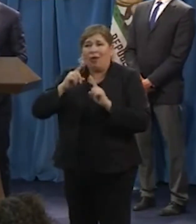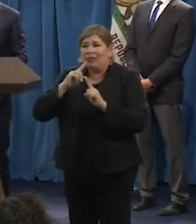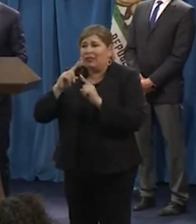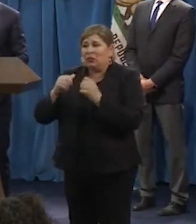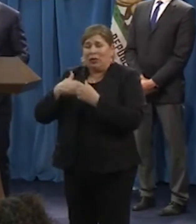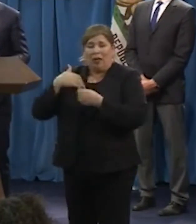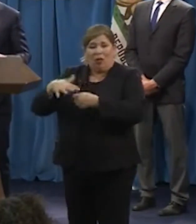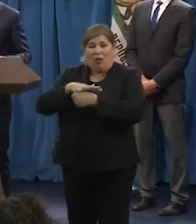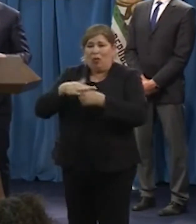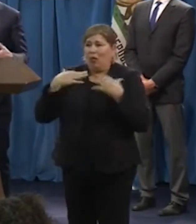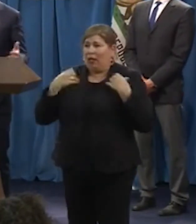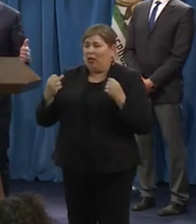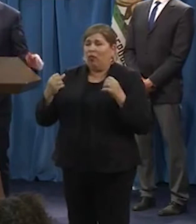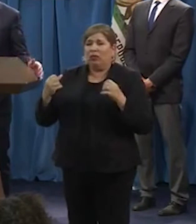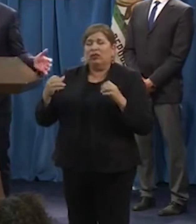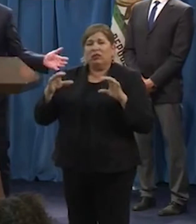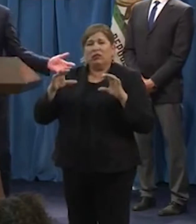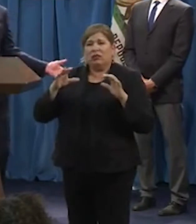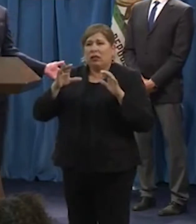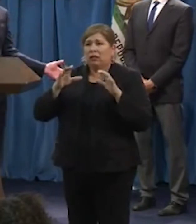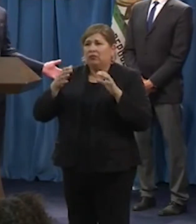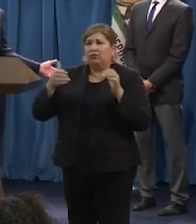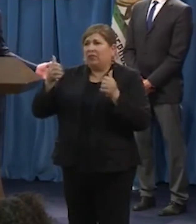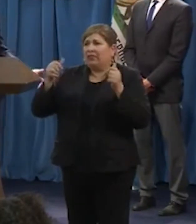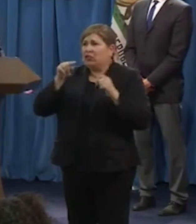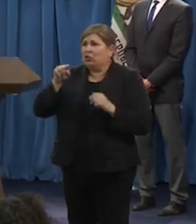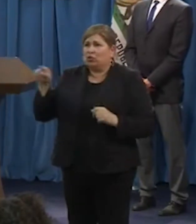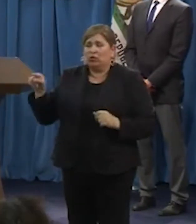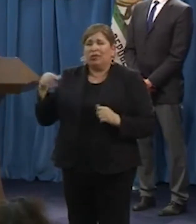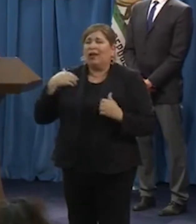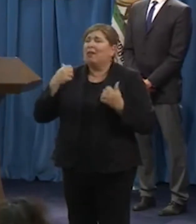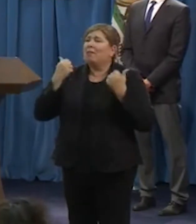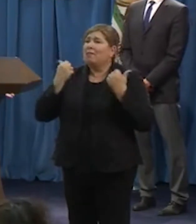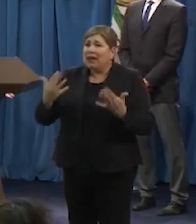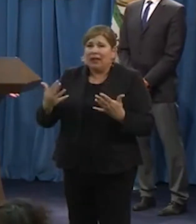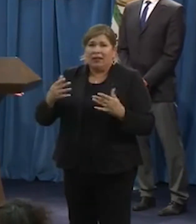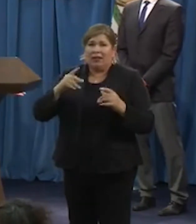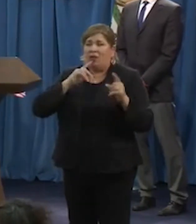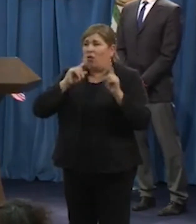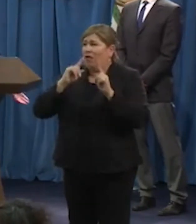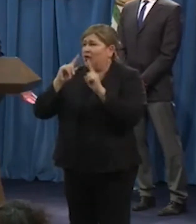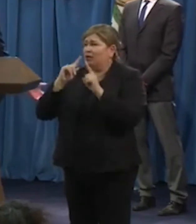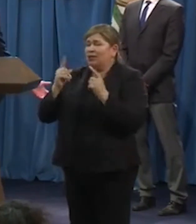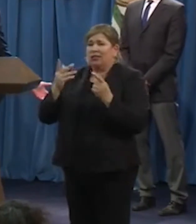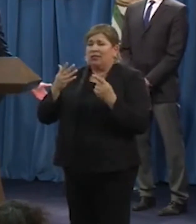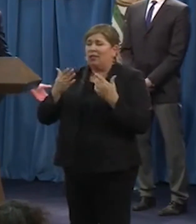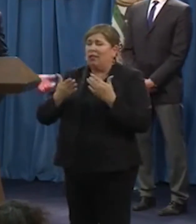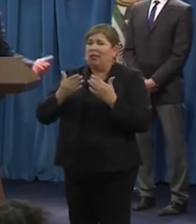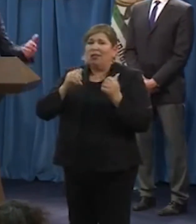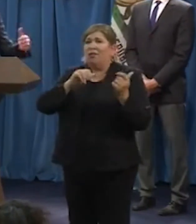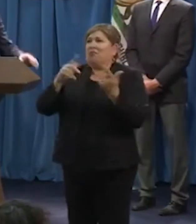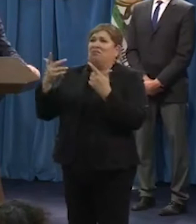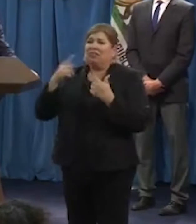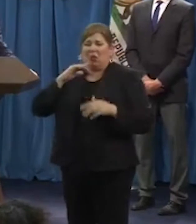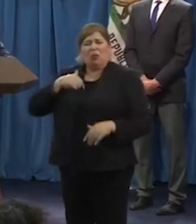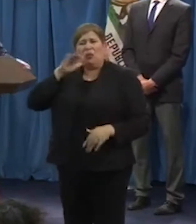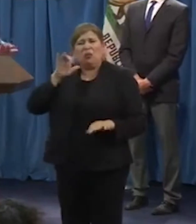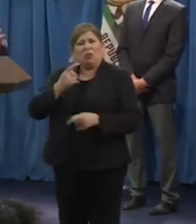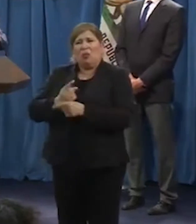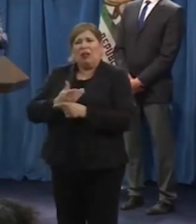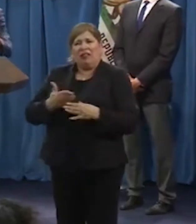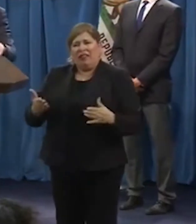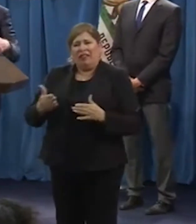officials, I think the vast majority, in fact, in the conversations, overwhelming, universal, said we're going to do the right thing.